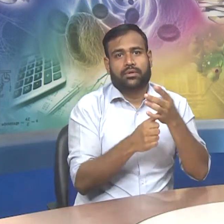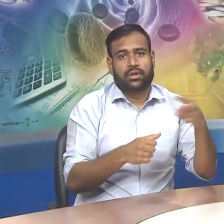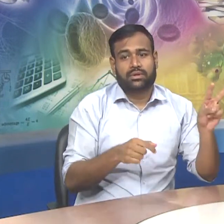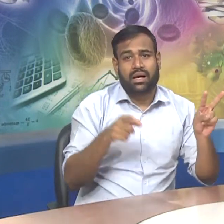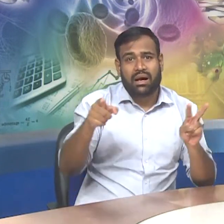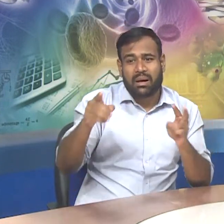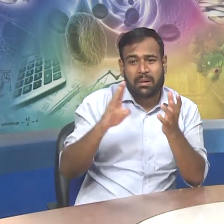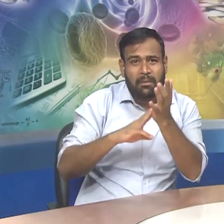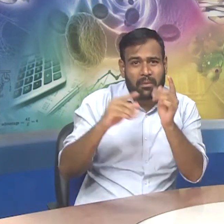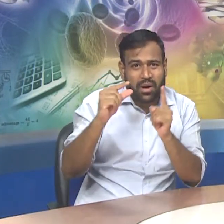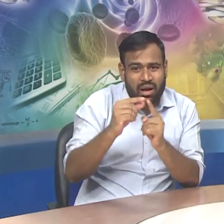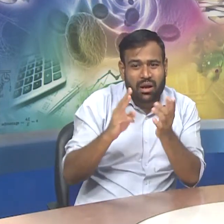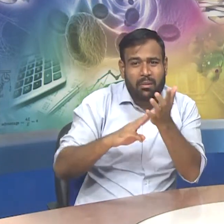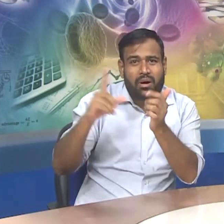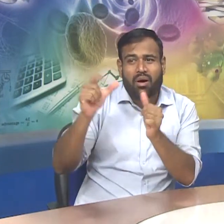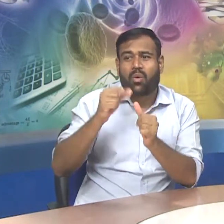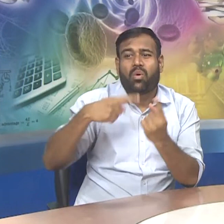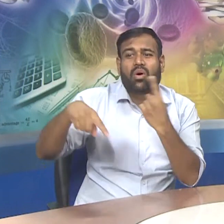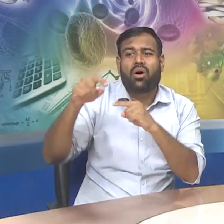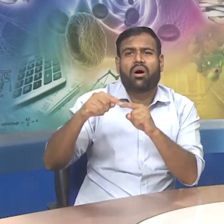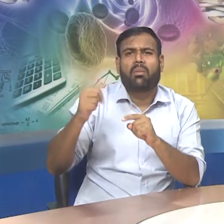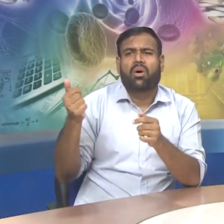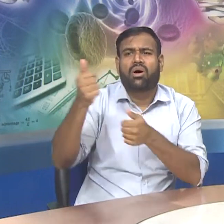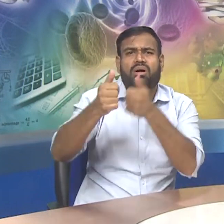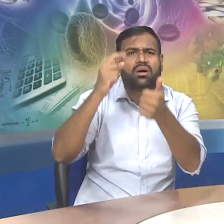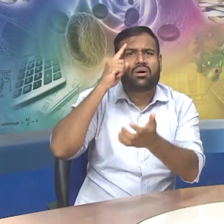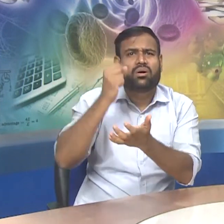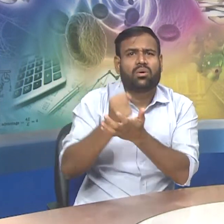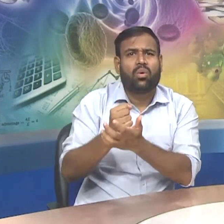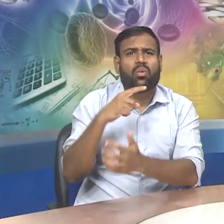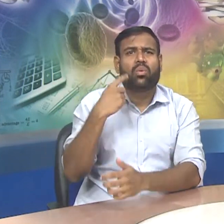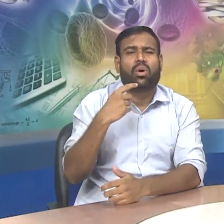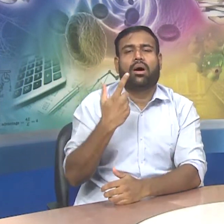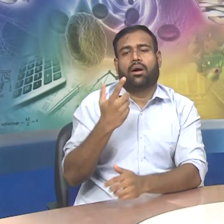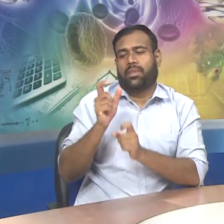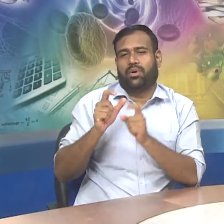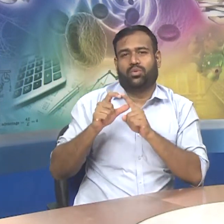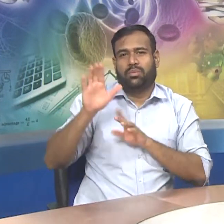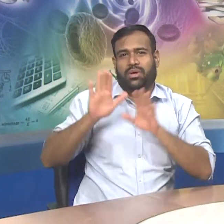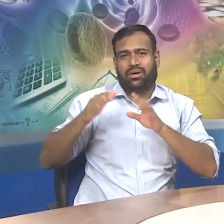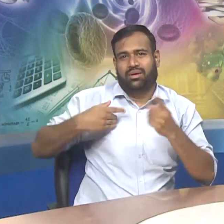electoral college. So this is something important which we should remember.